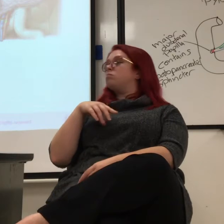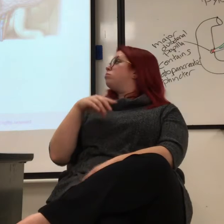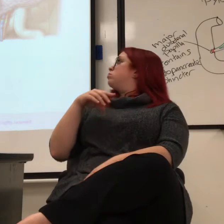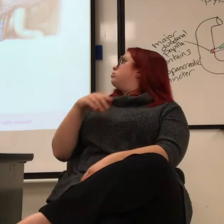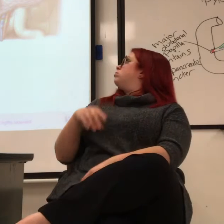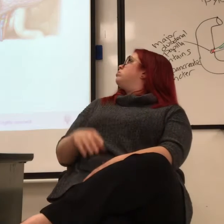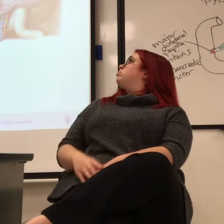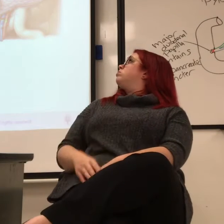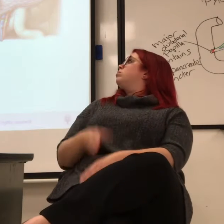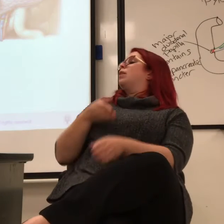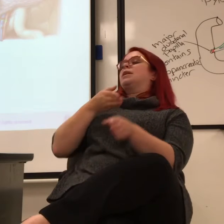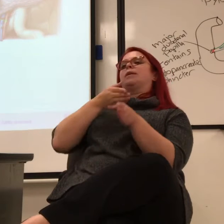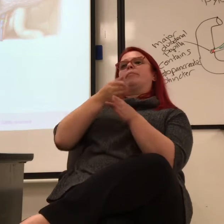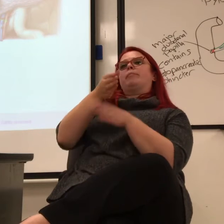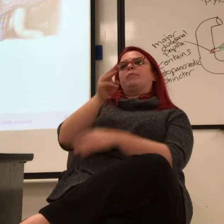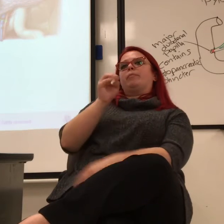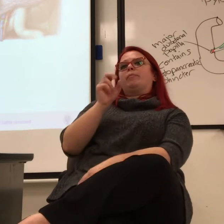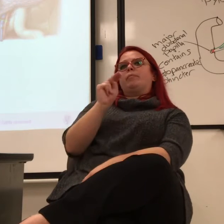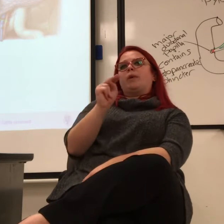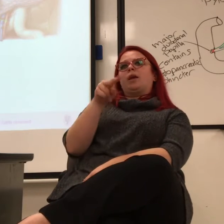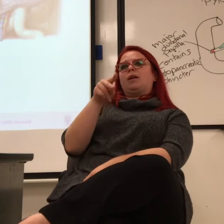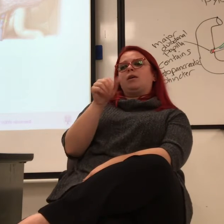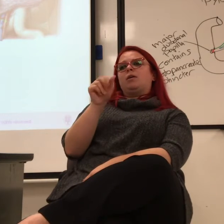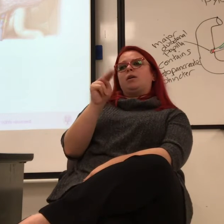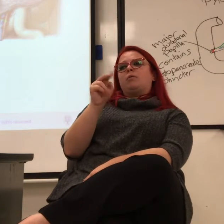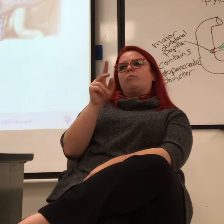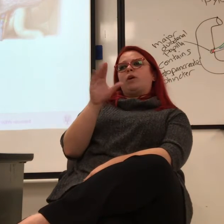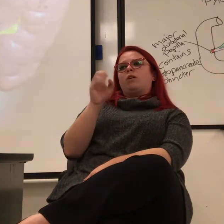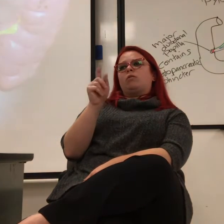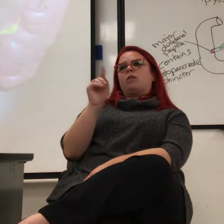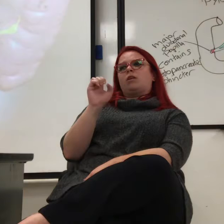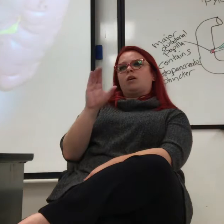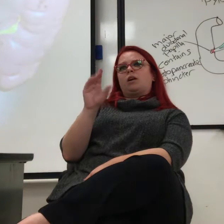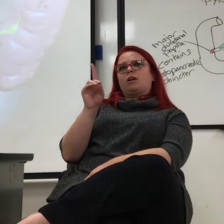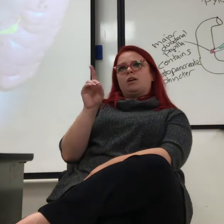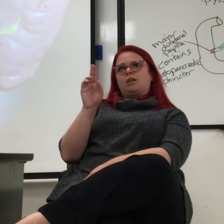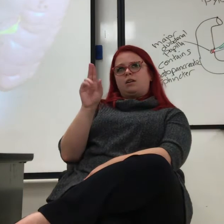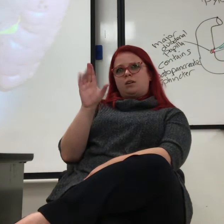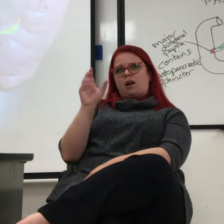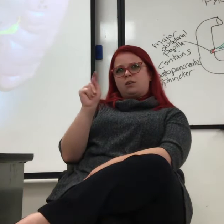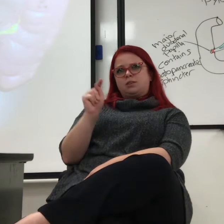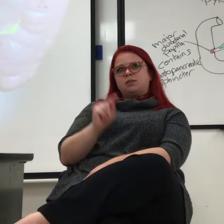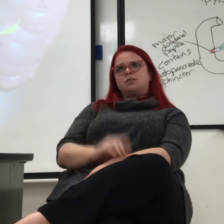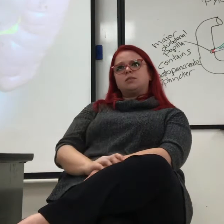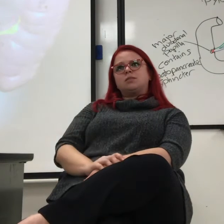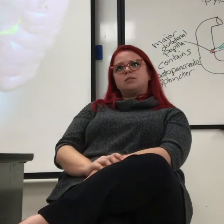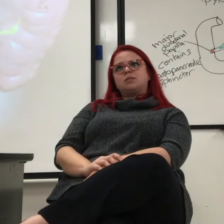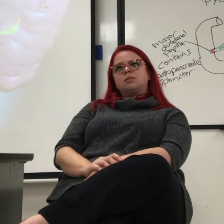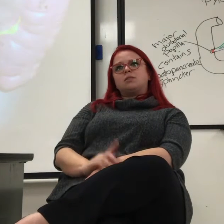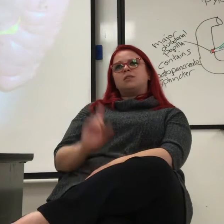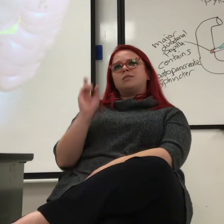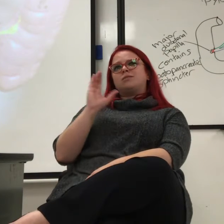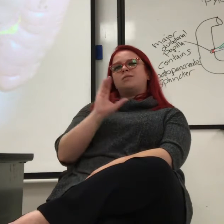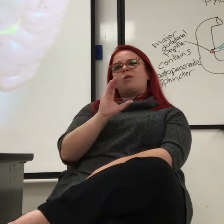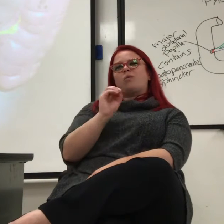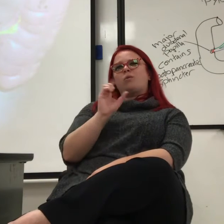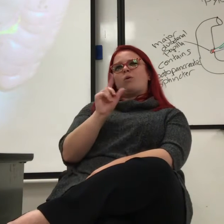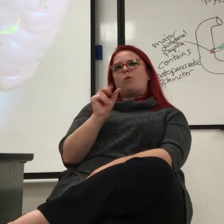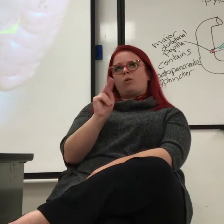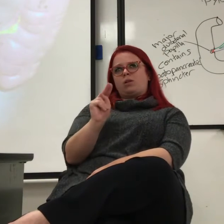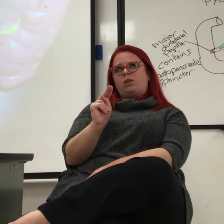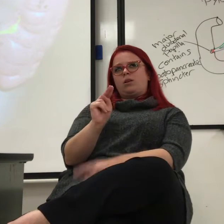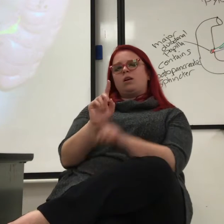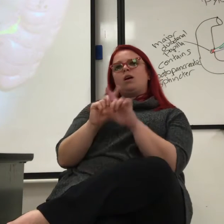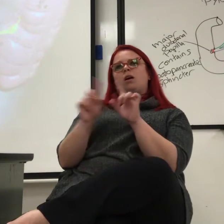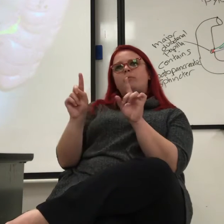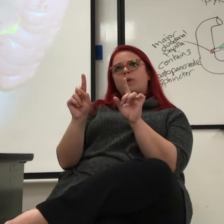main pancreatic duct. Okay? All right, this is the colon. but it shows